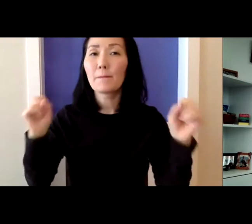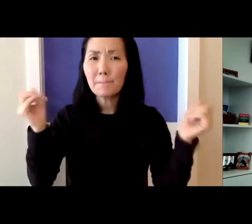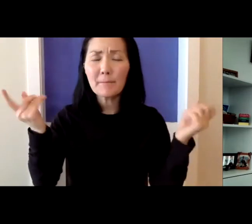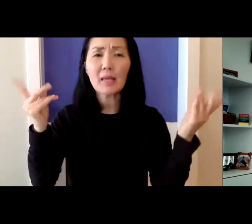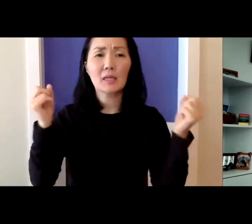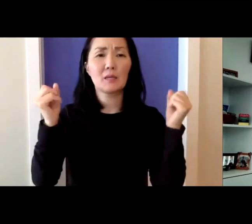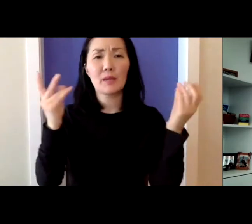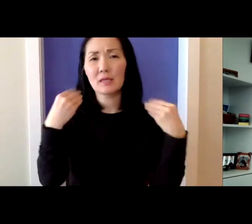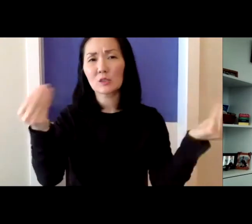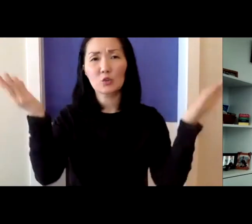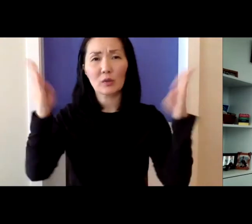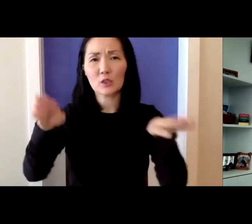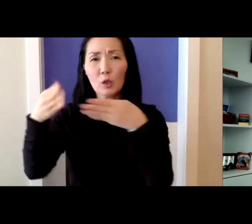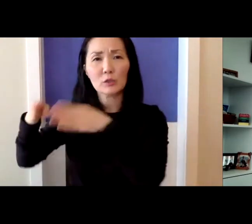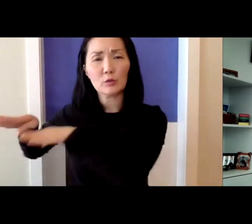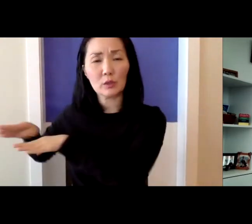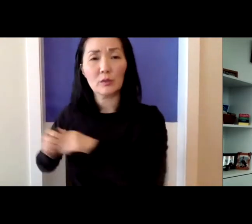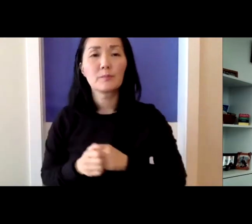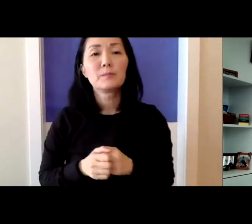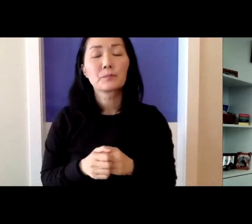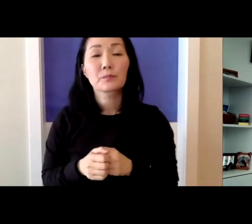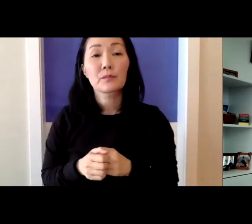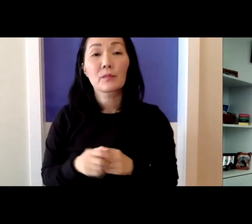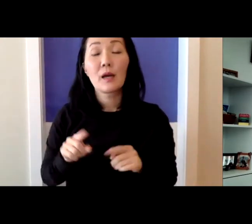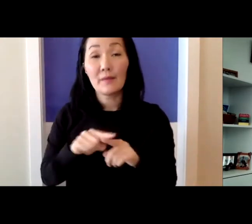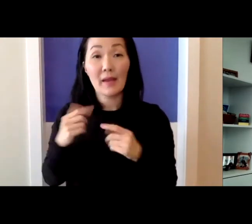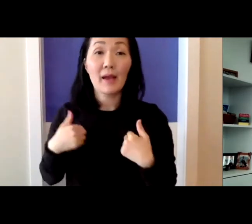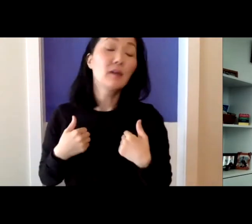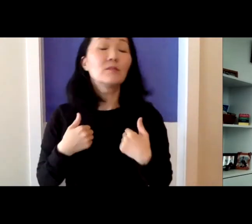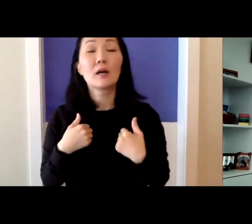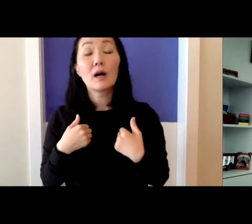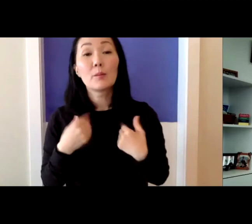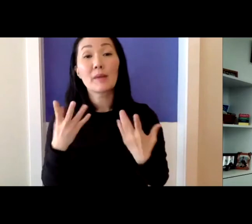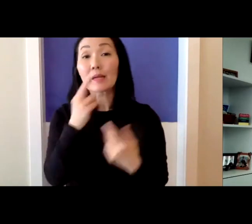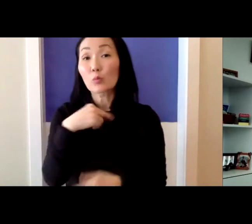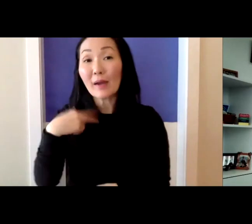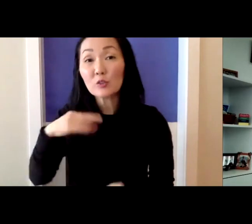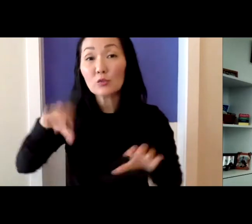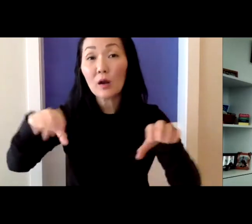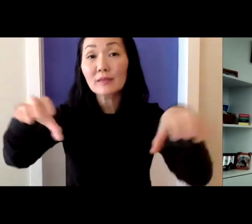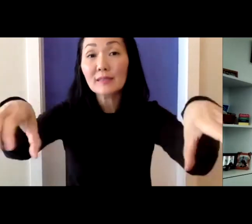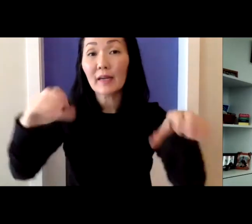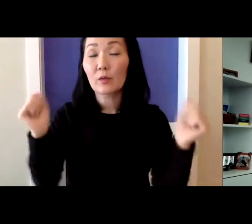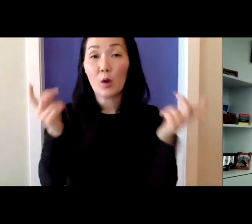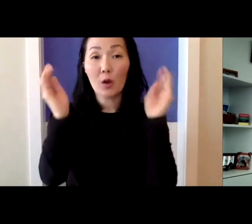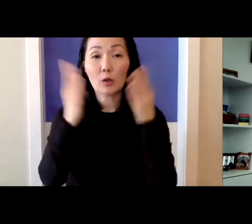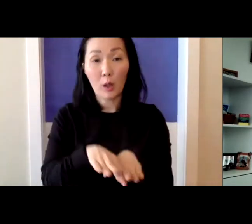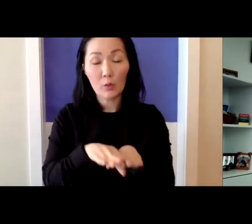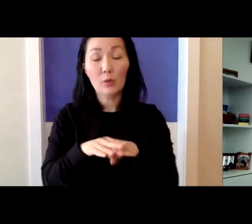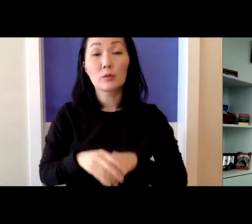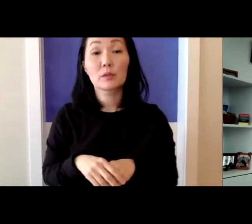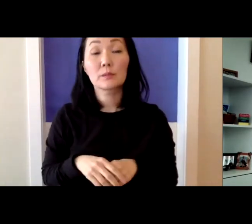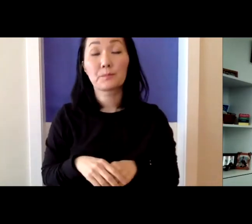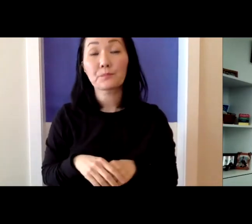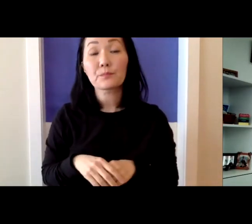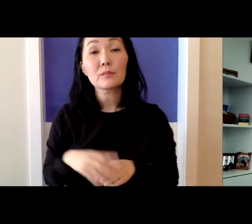cohesive strategy to help revitalize its many cultural spaces and restaurants. Fostering innovative developments like the one